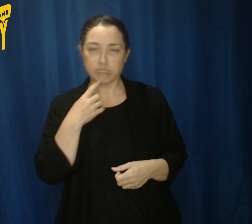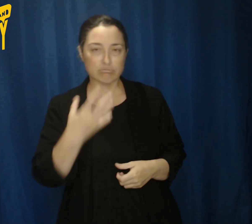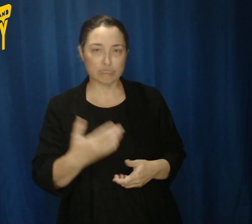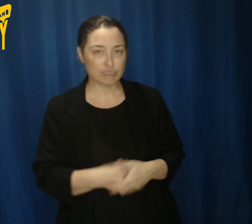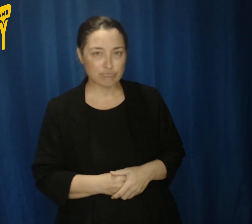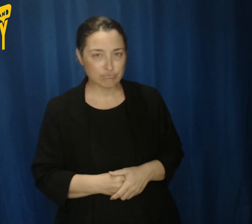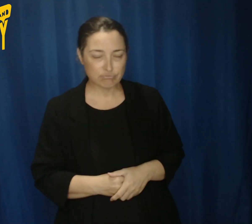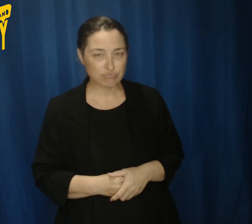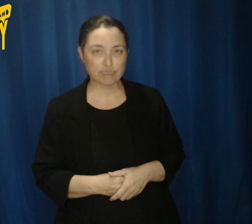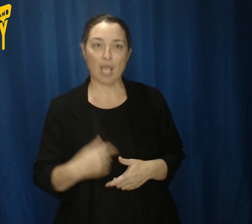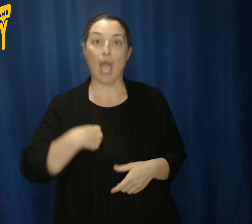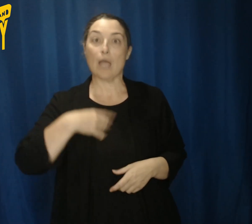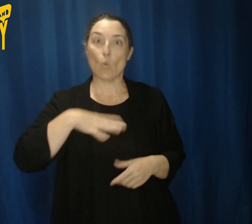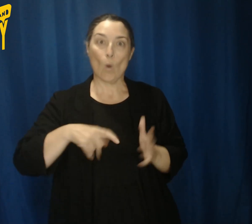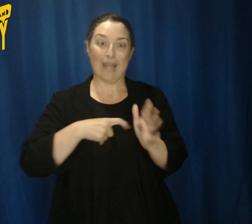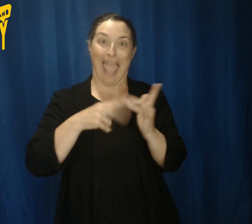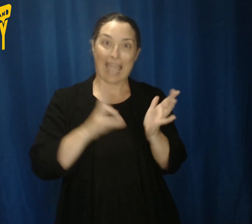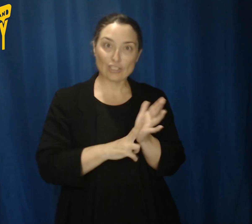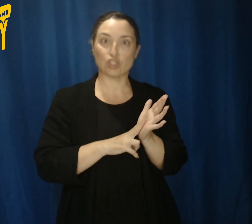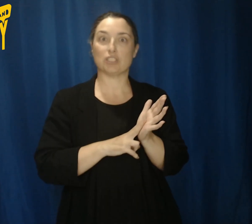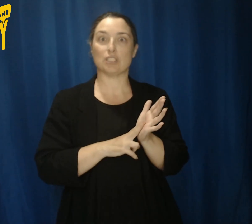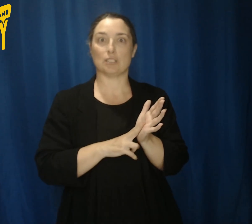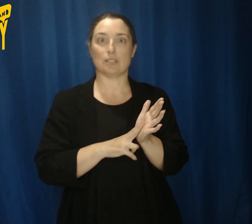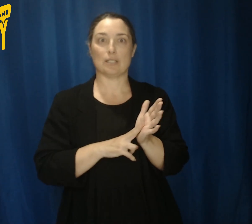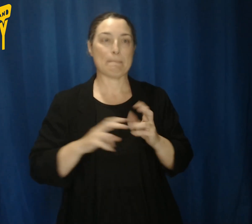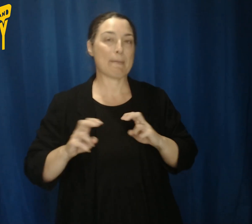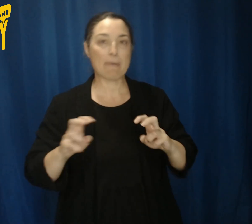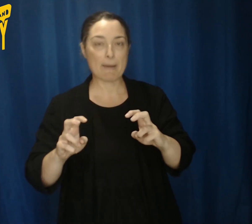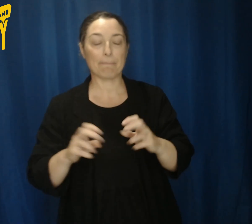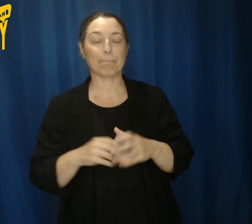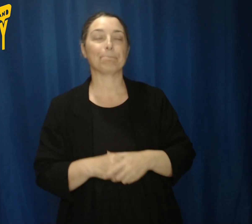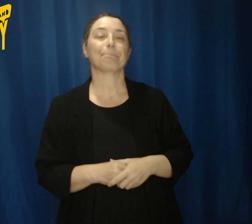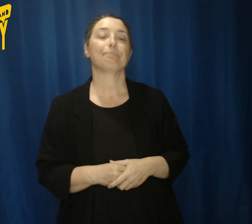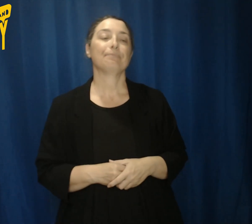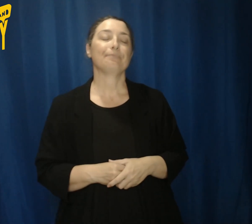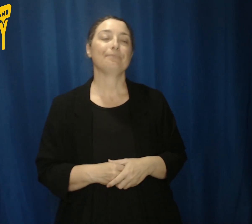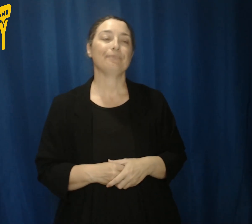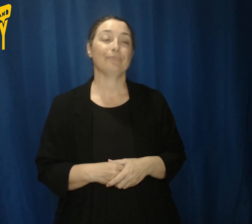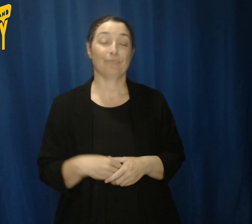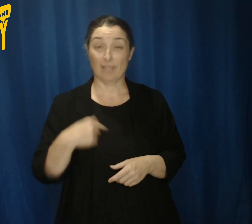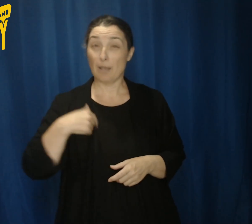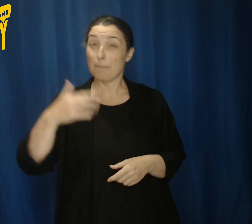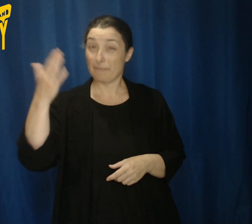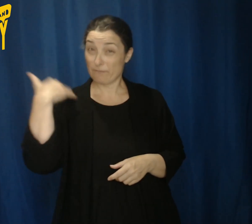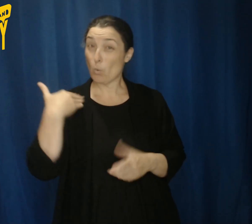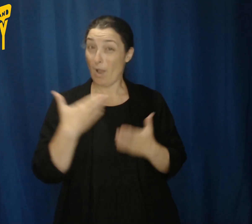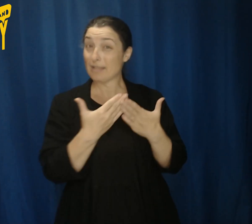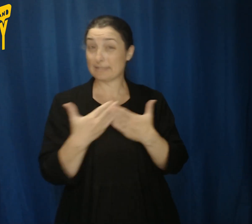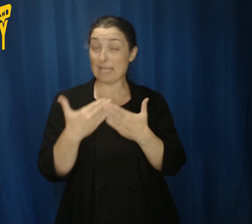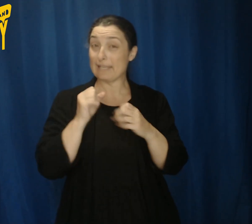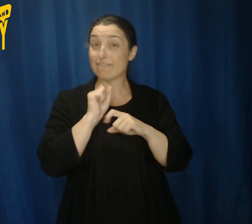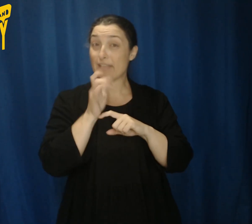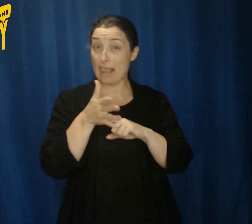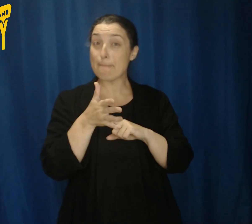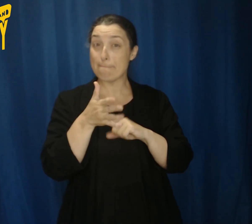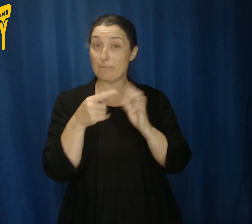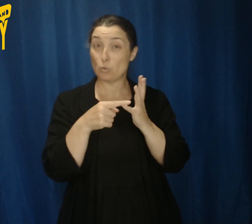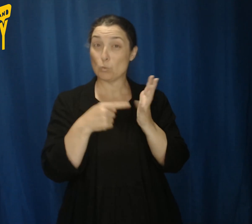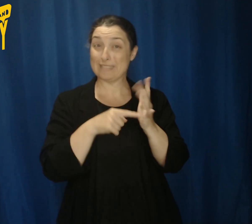want the action to keep going. So even as a young one, because I used to study film at UTS and other places and